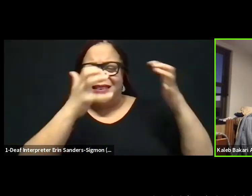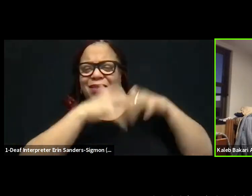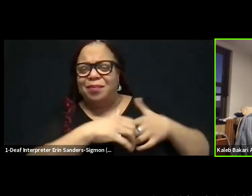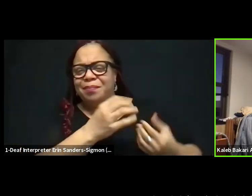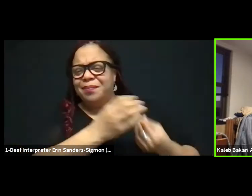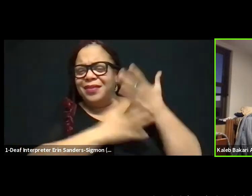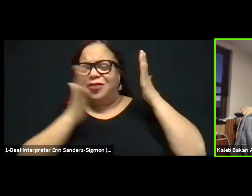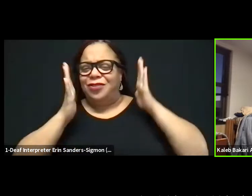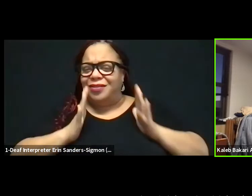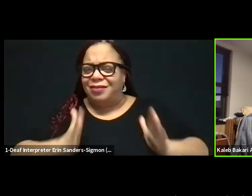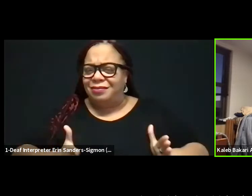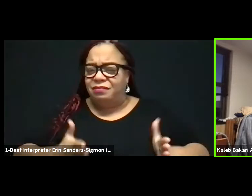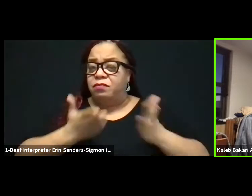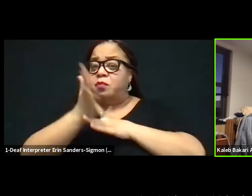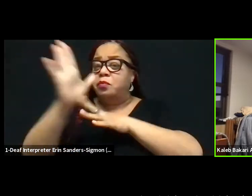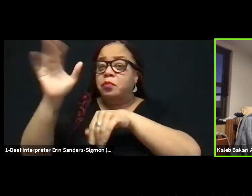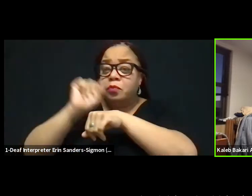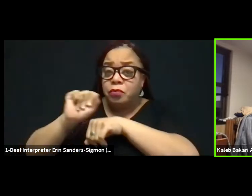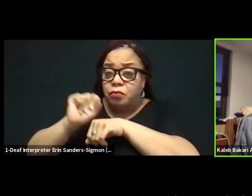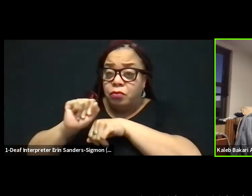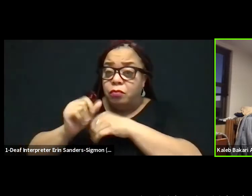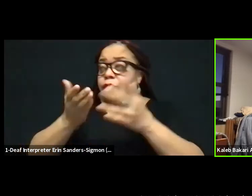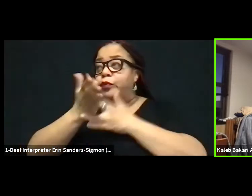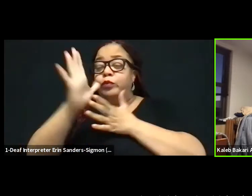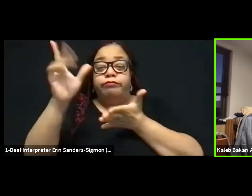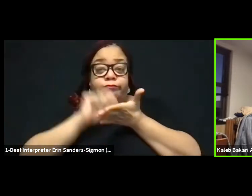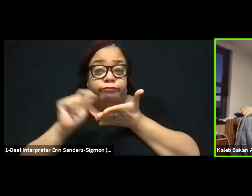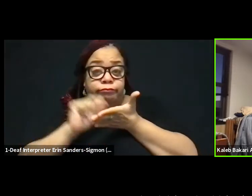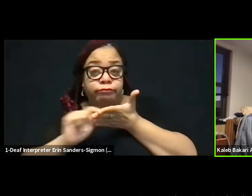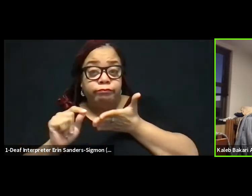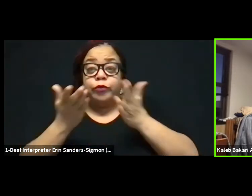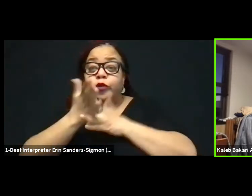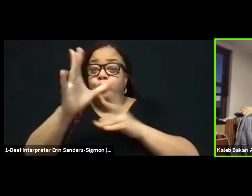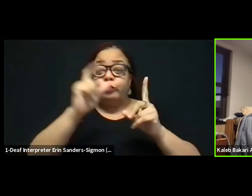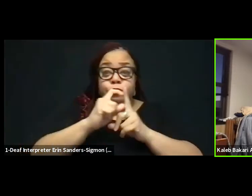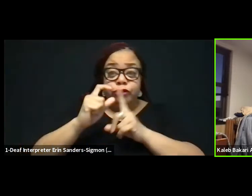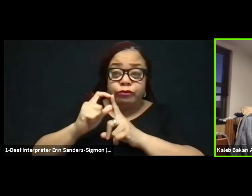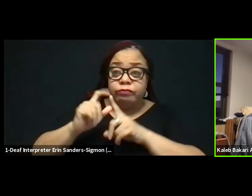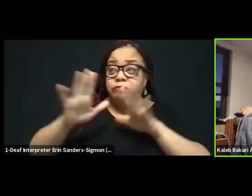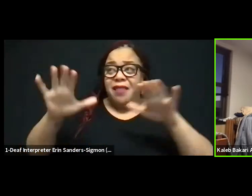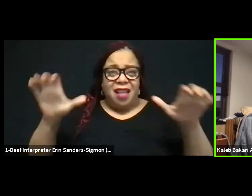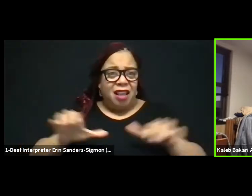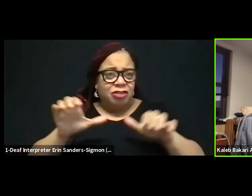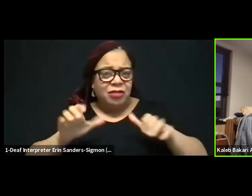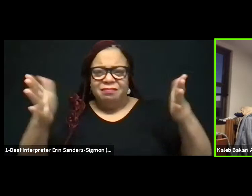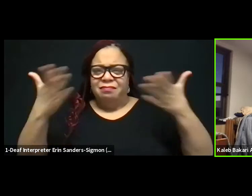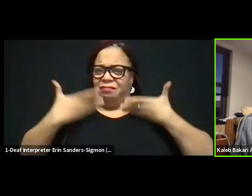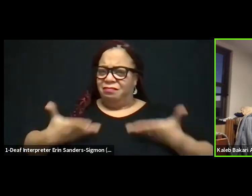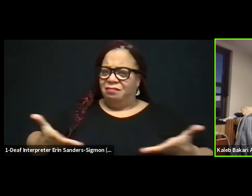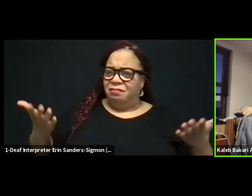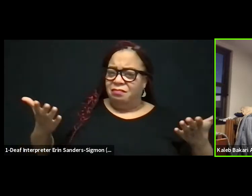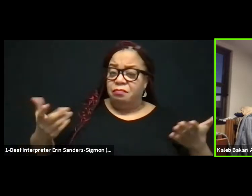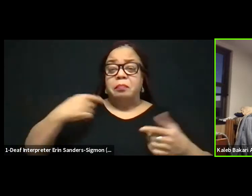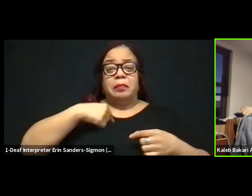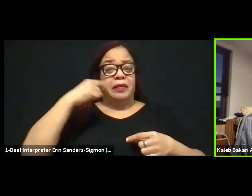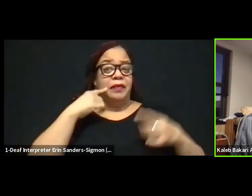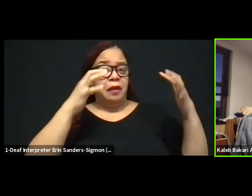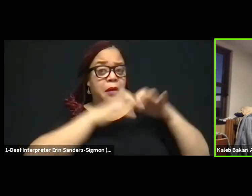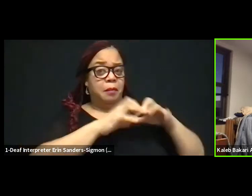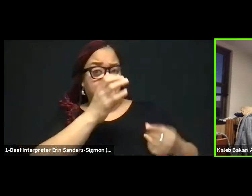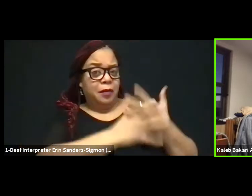abolition is not only a process, not only a product, but also